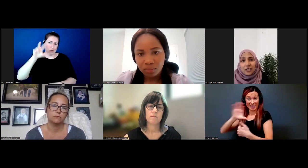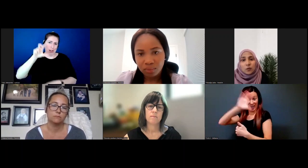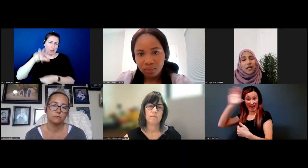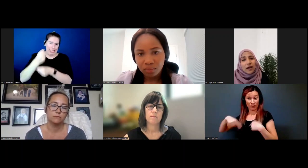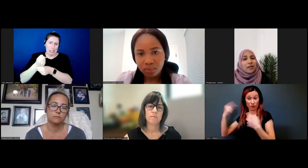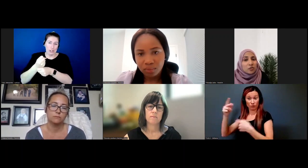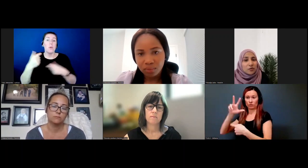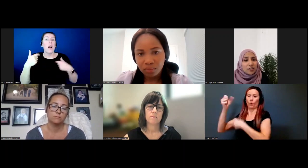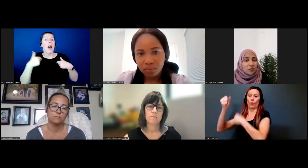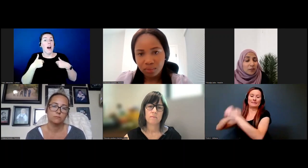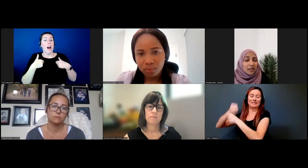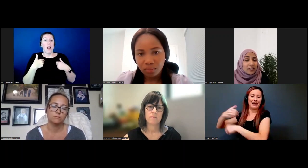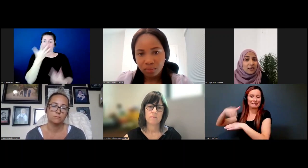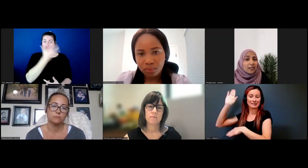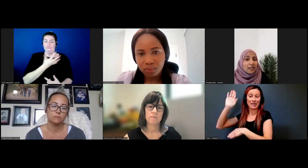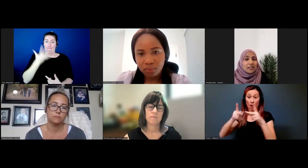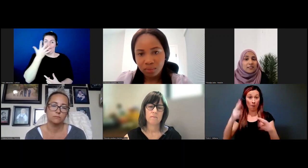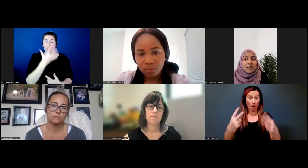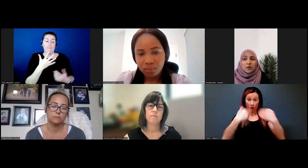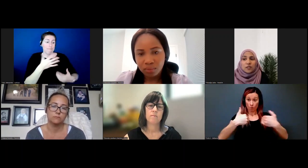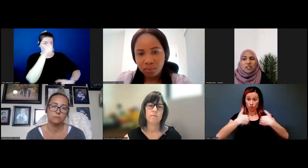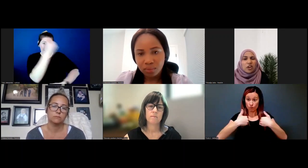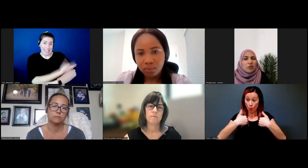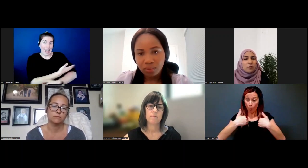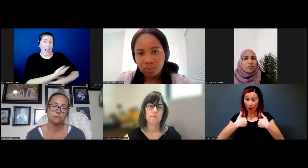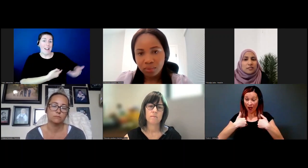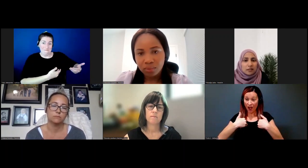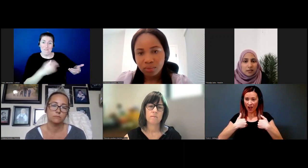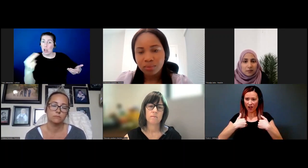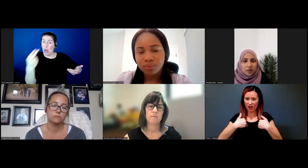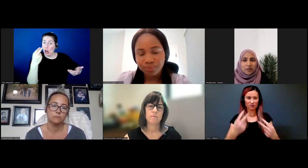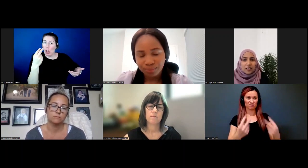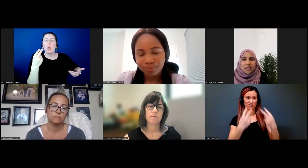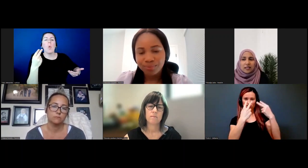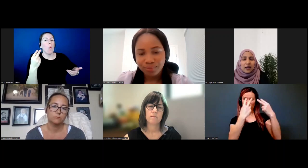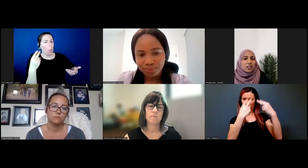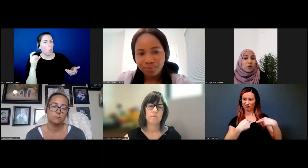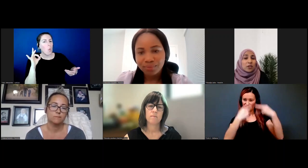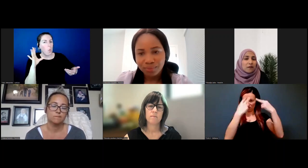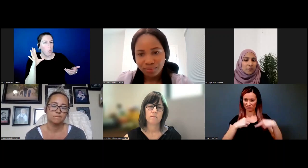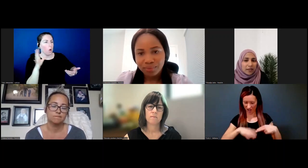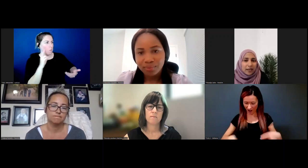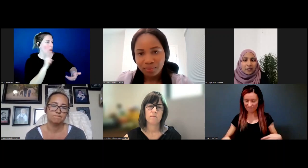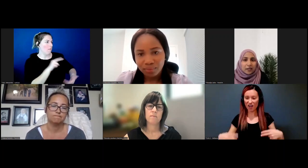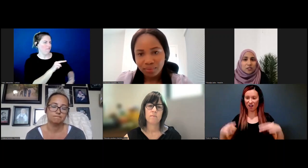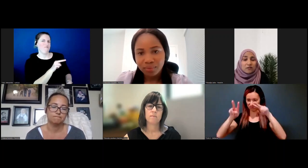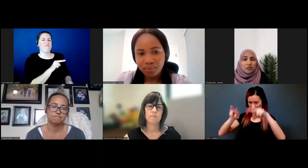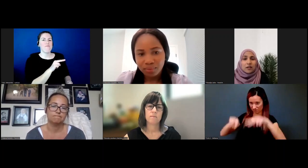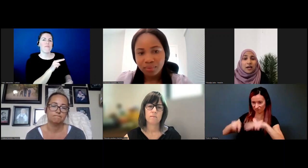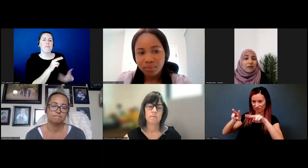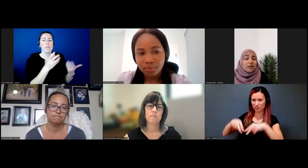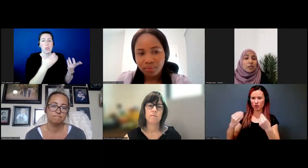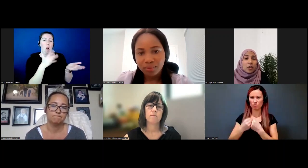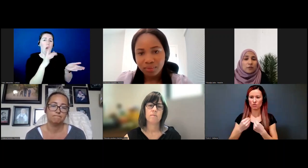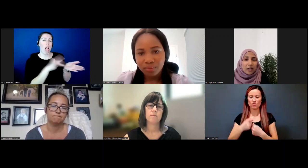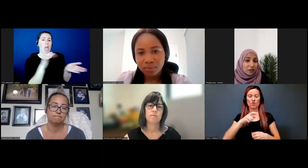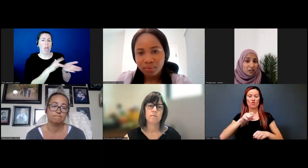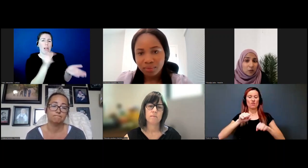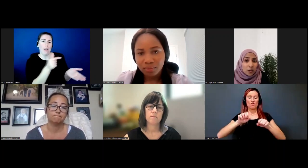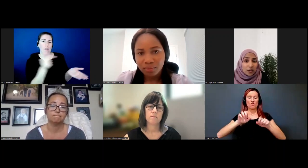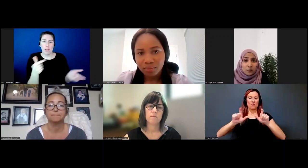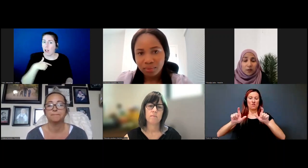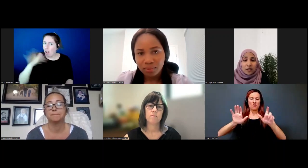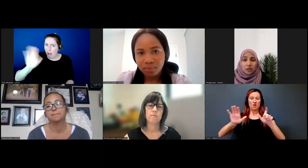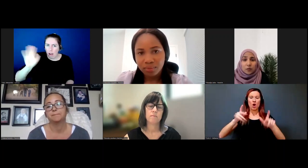me, the way I am treated with my son is with a lot of hostility. People think that I just want government handouts. Even I have done a lot of